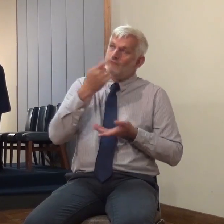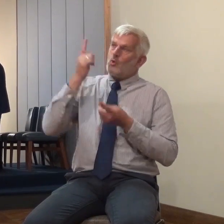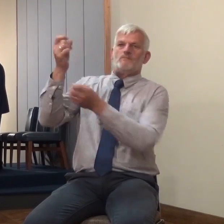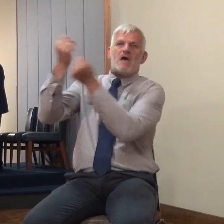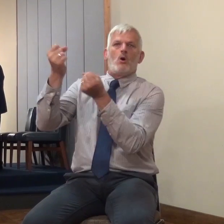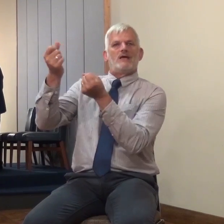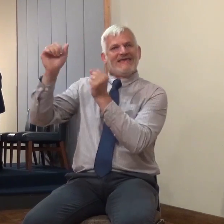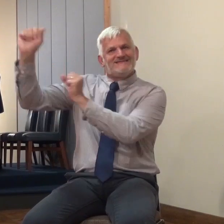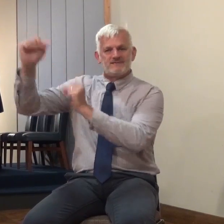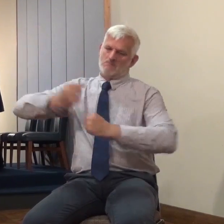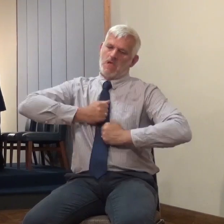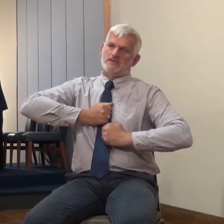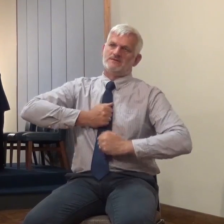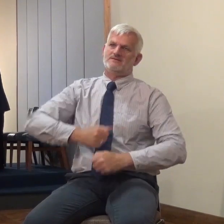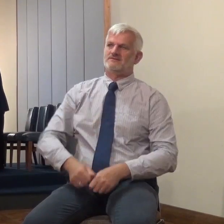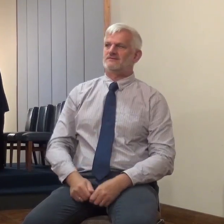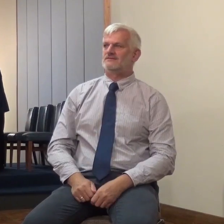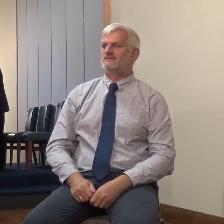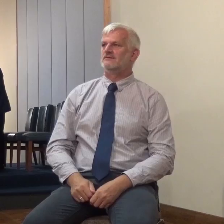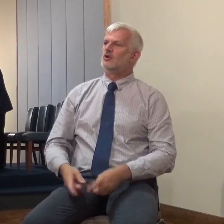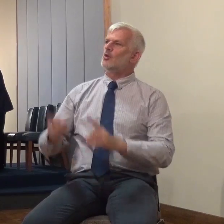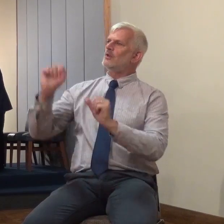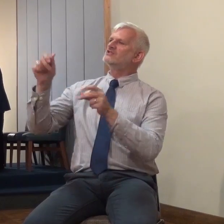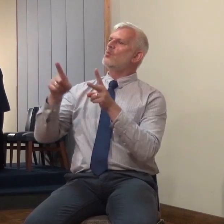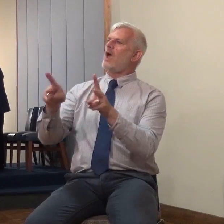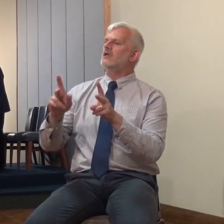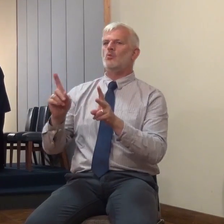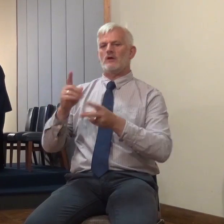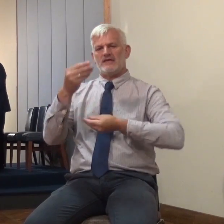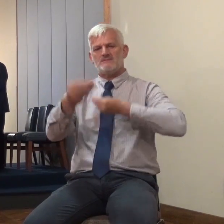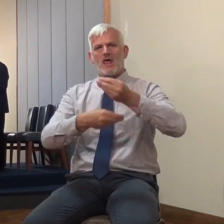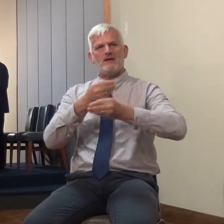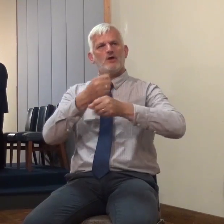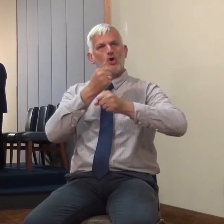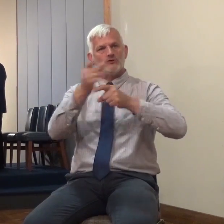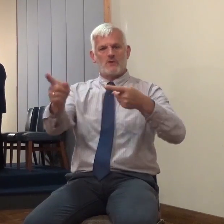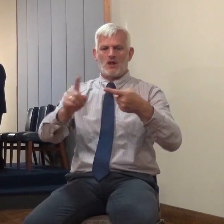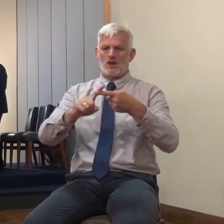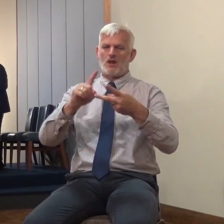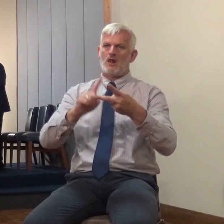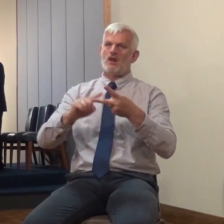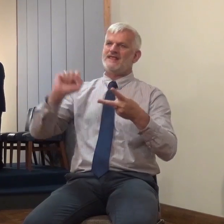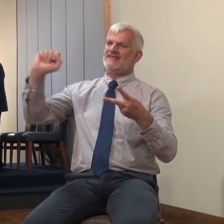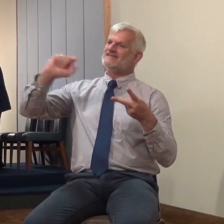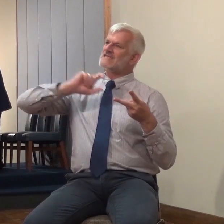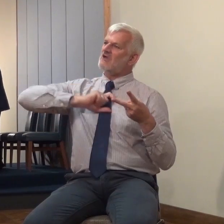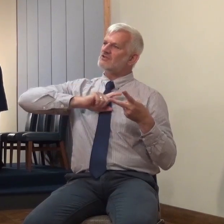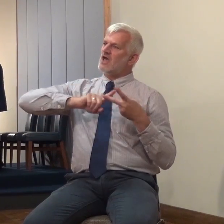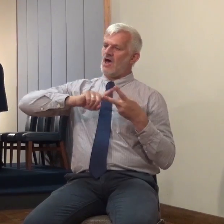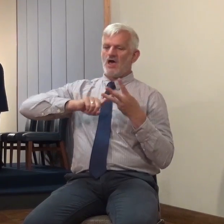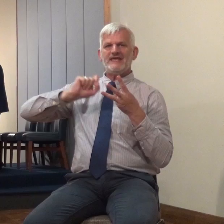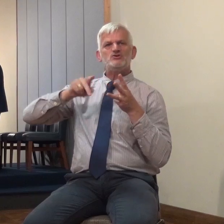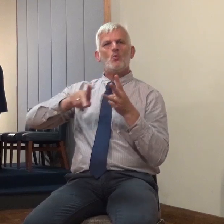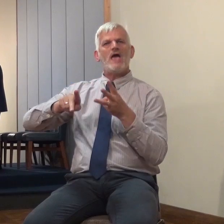method is to communicate his gospel, his character, his ways, through hindered,